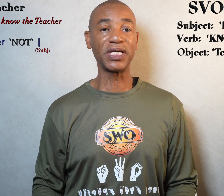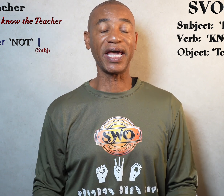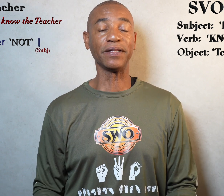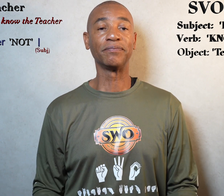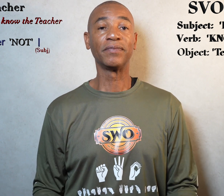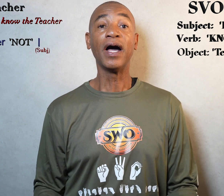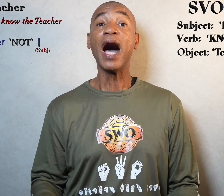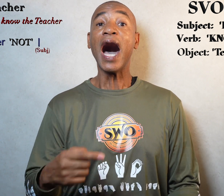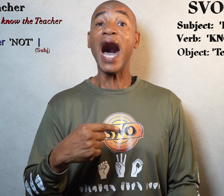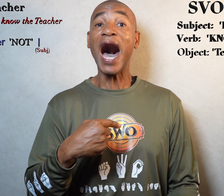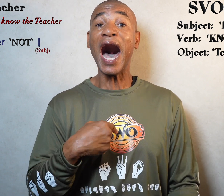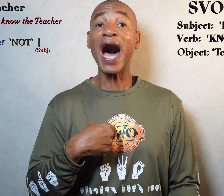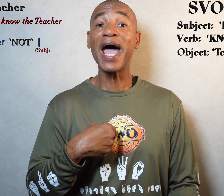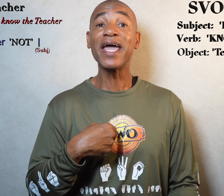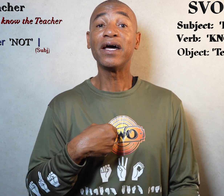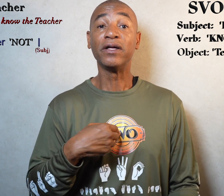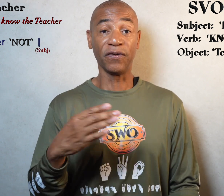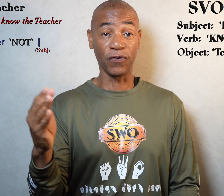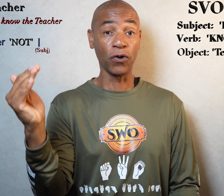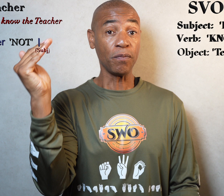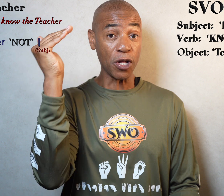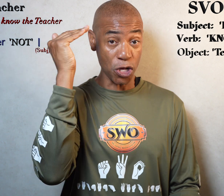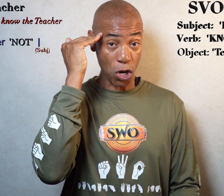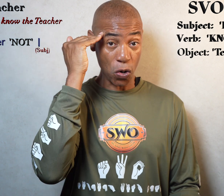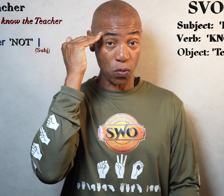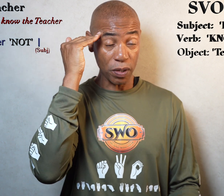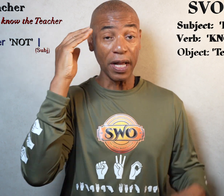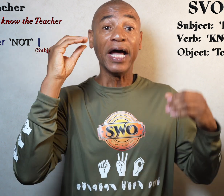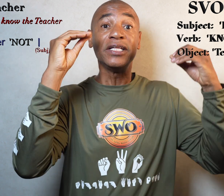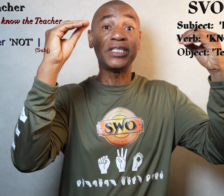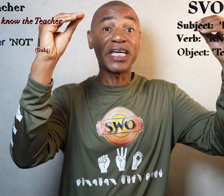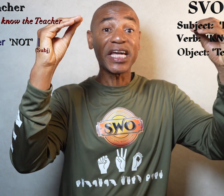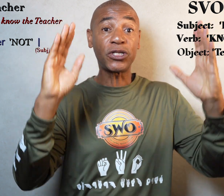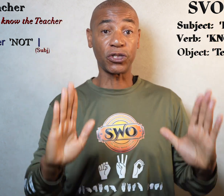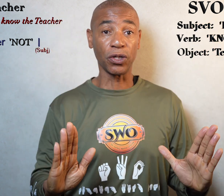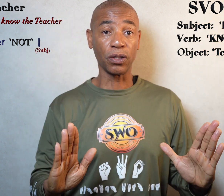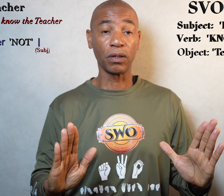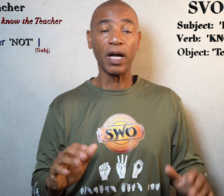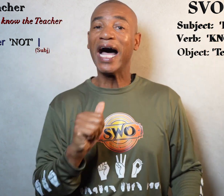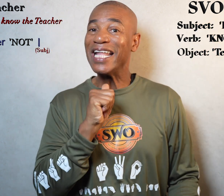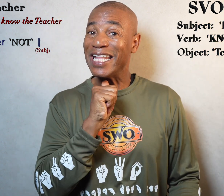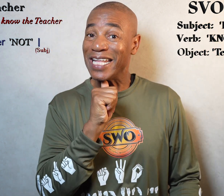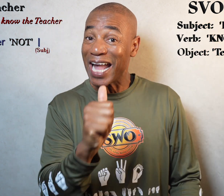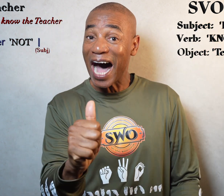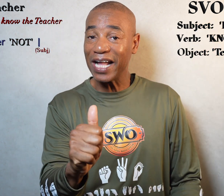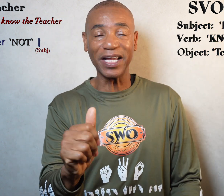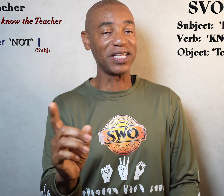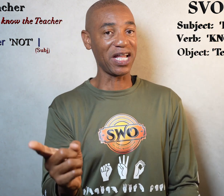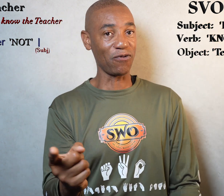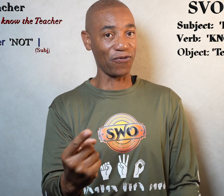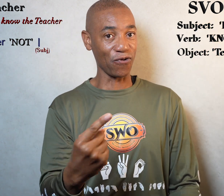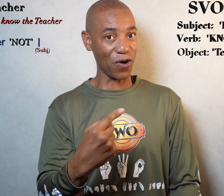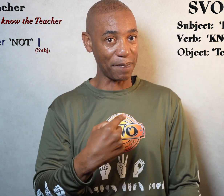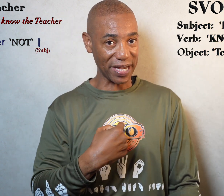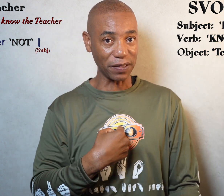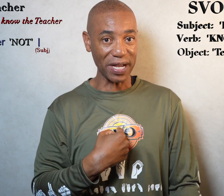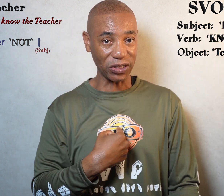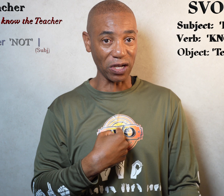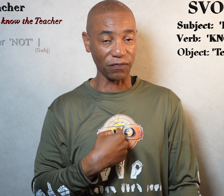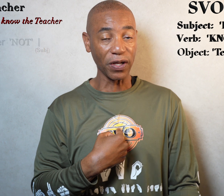again. I, the verb know, teacher, not, and then I refer right back to myself.